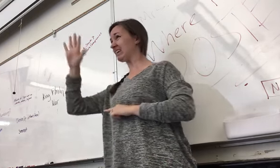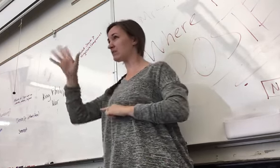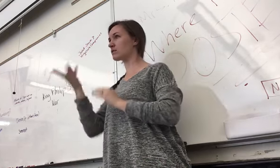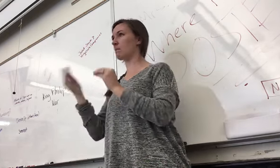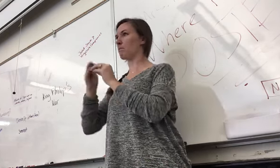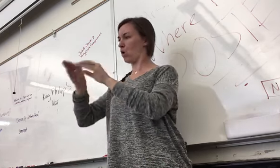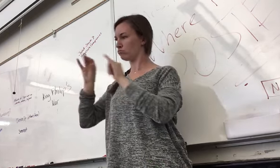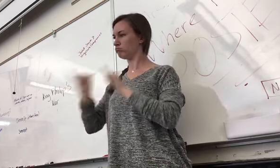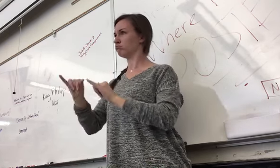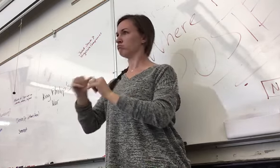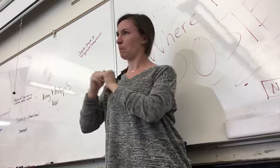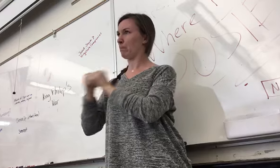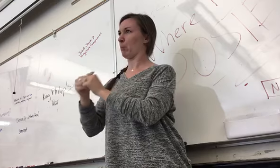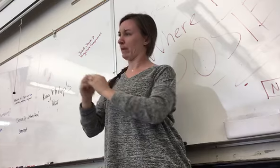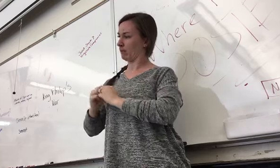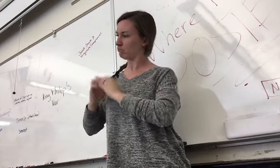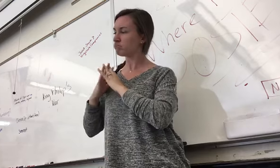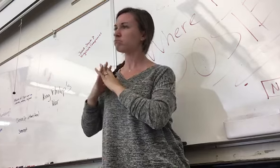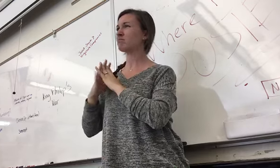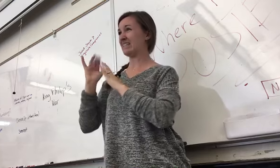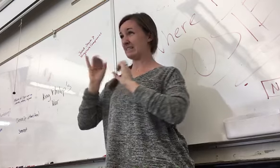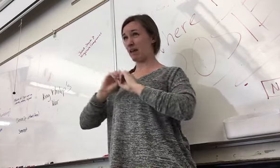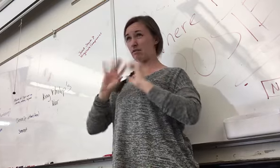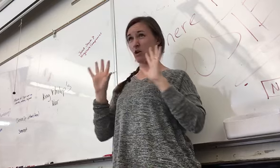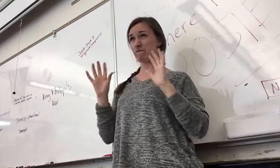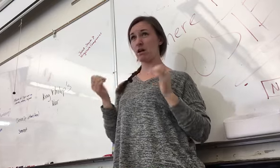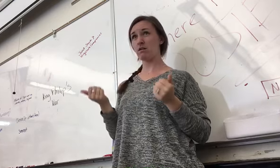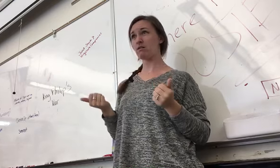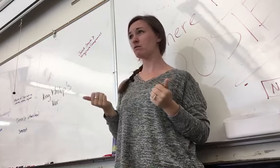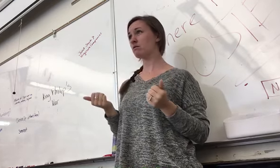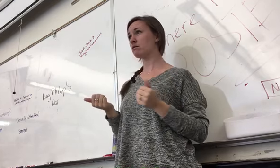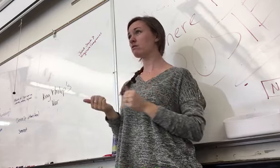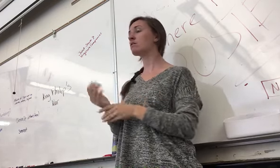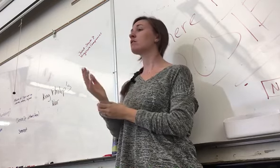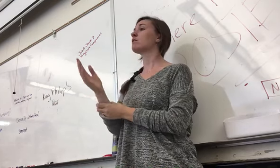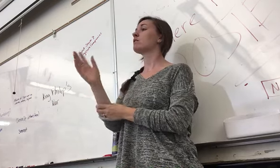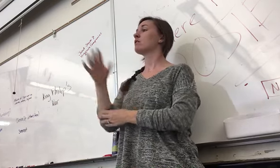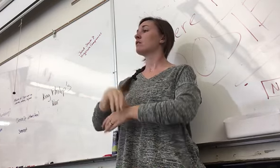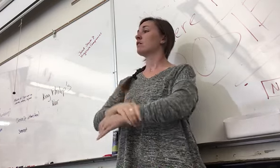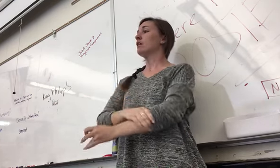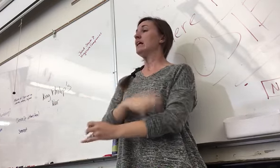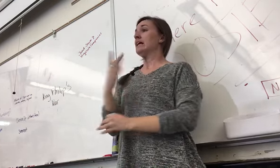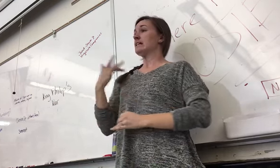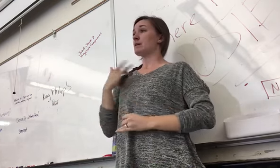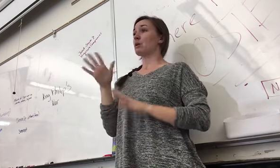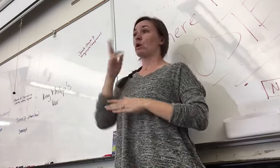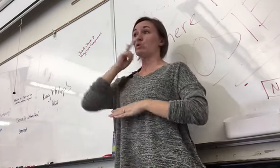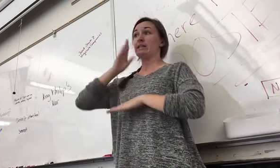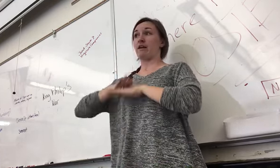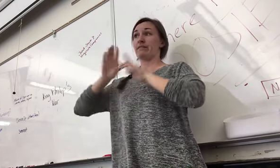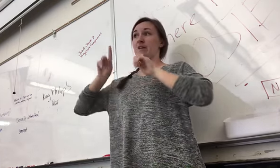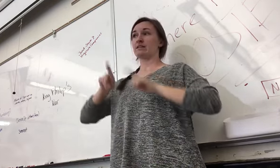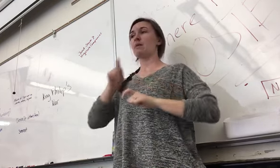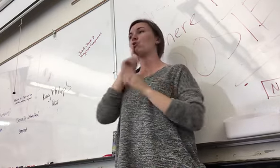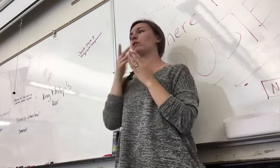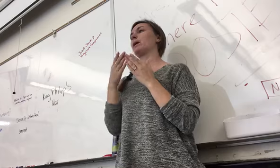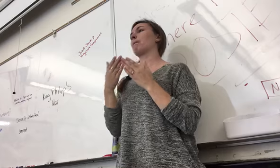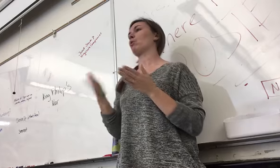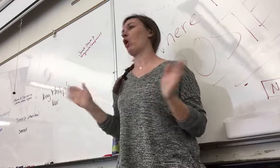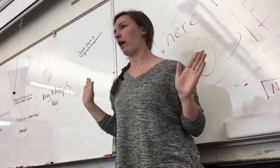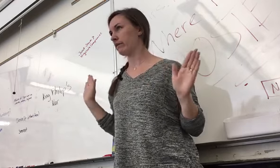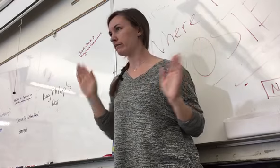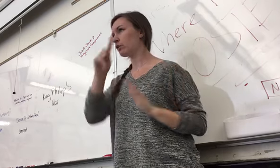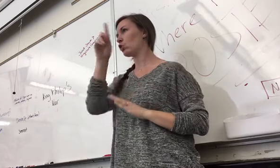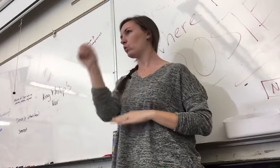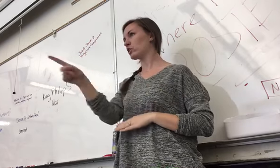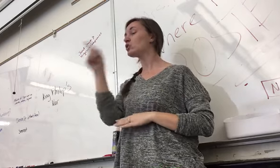Does that clarify questions about the Native Americans? Most of what you will see on the exam are going to be very broad. So